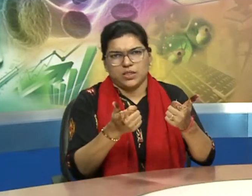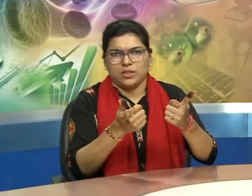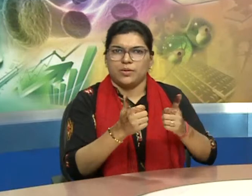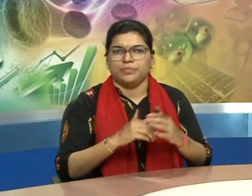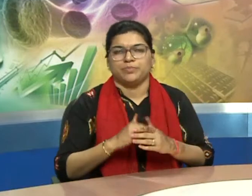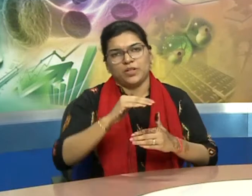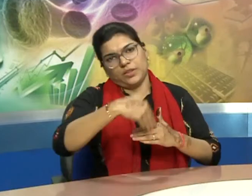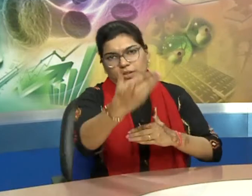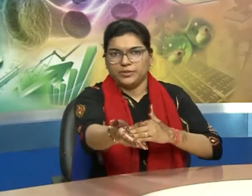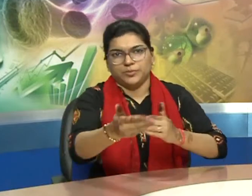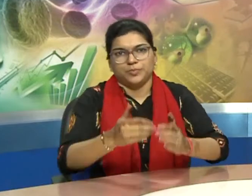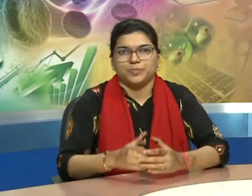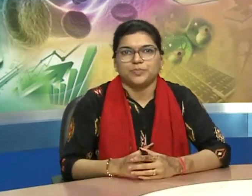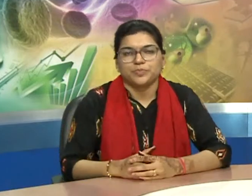easily.